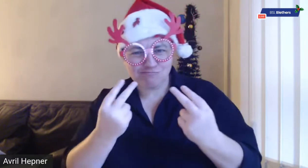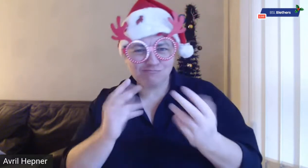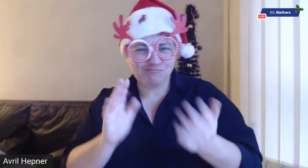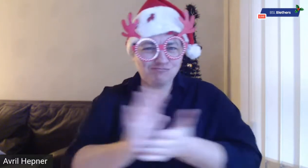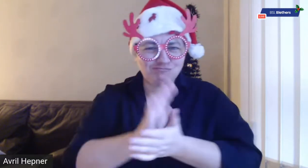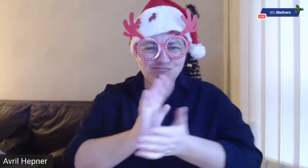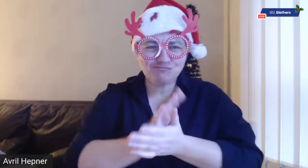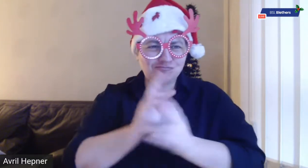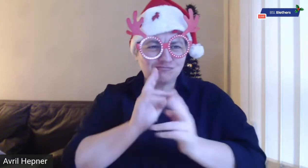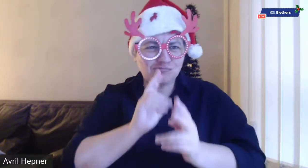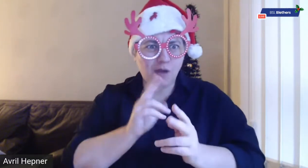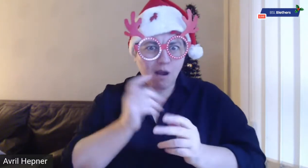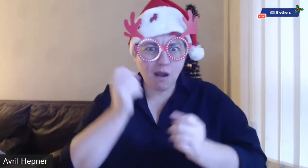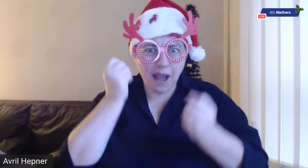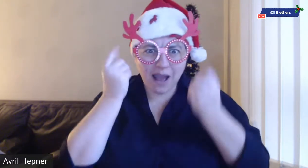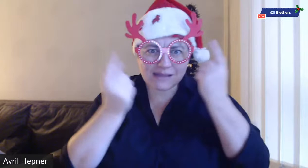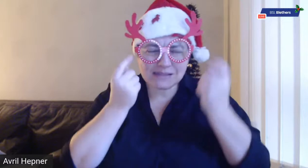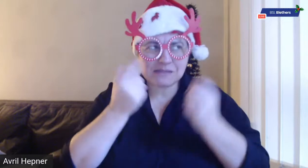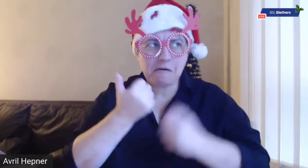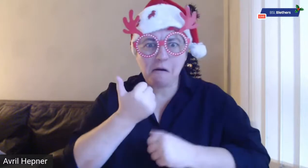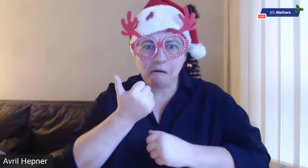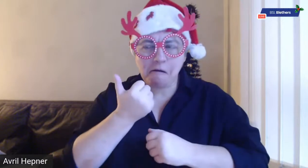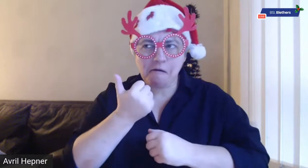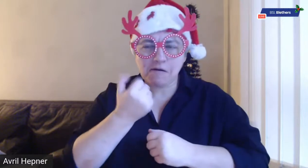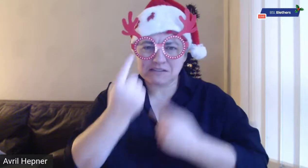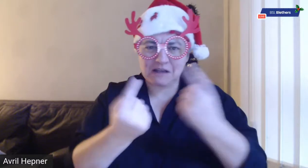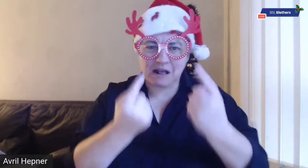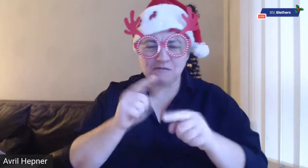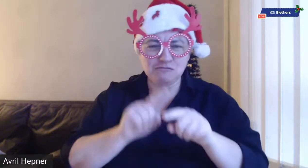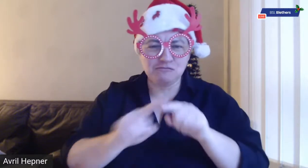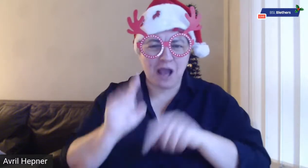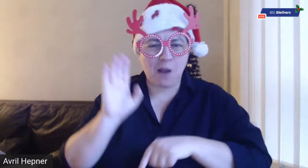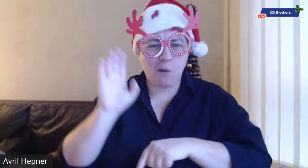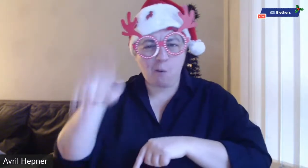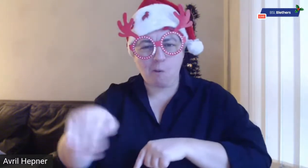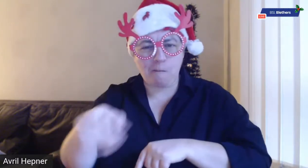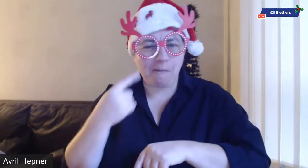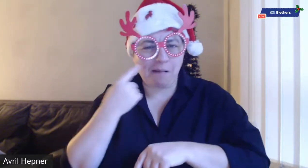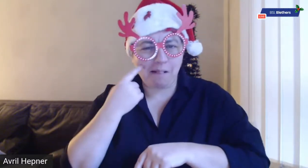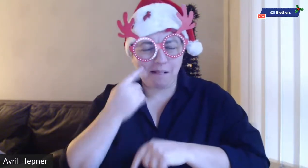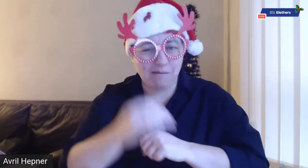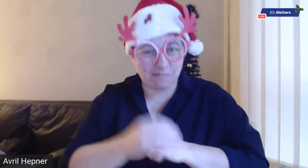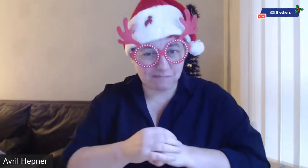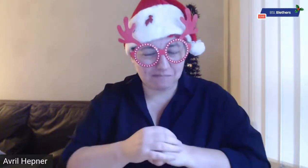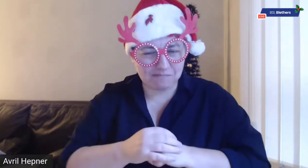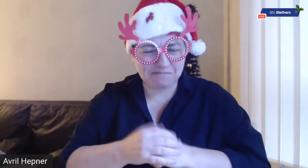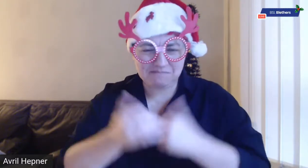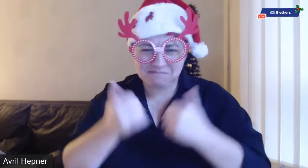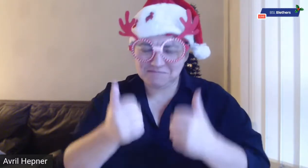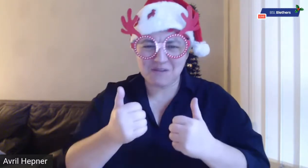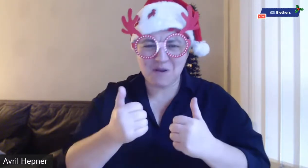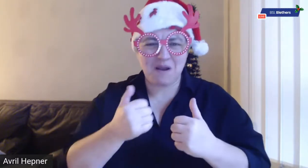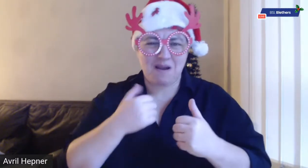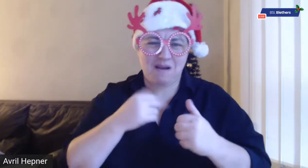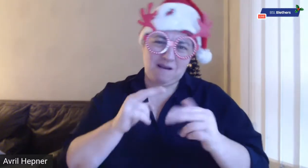the screen to talk to us about Christmas at home and to give us some ideas of how to improve